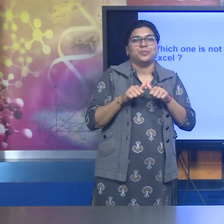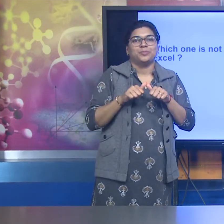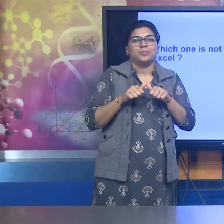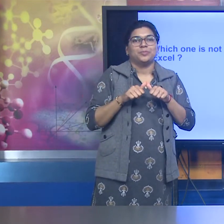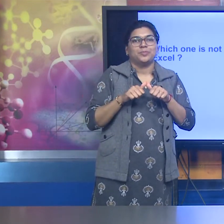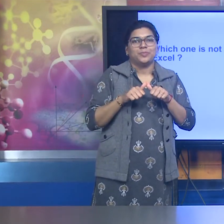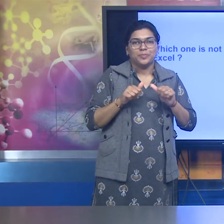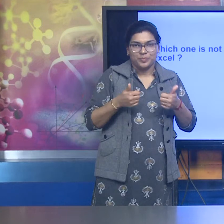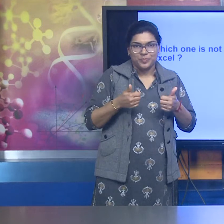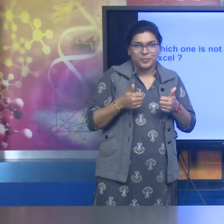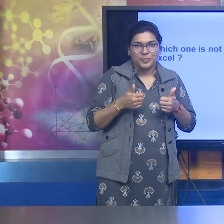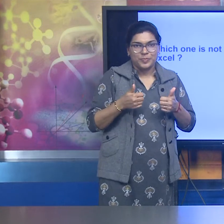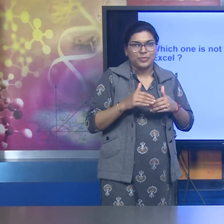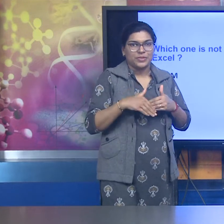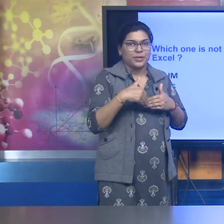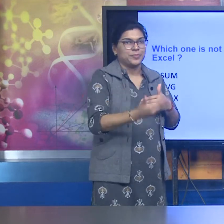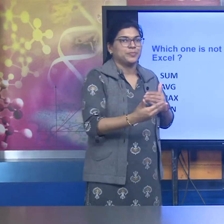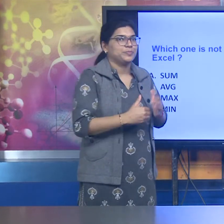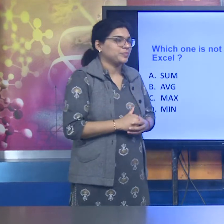minimum, etc.